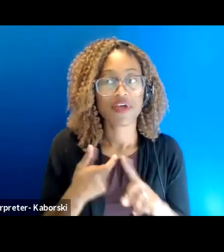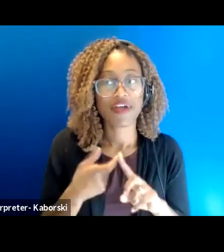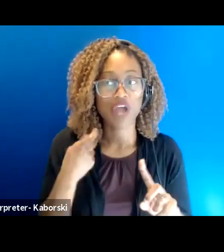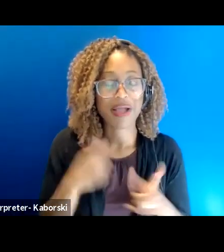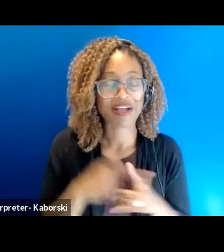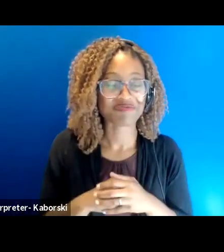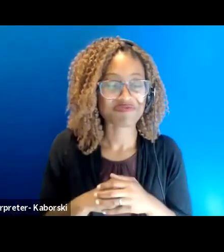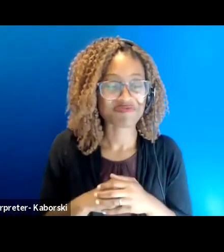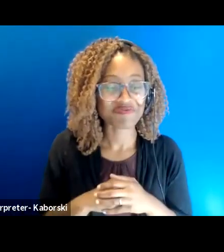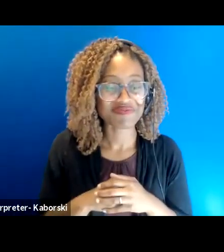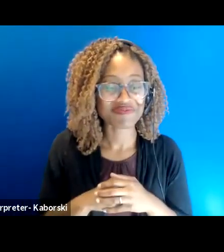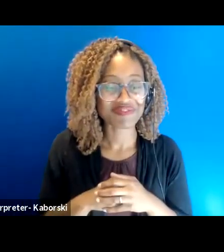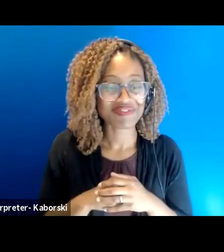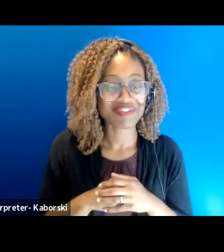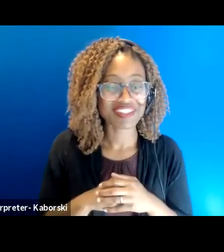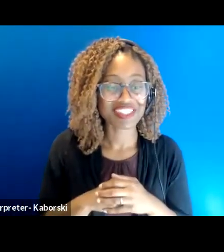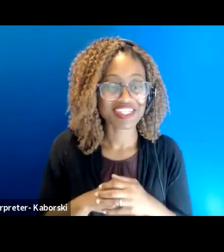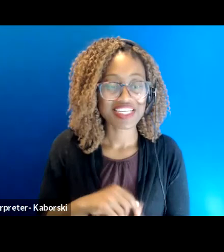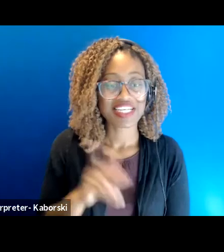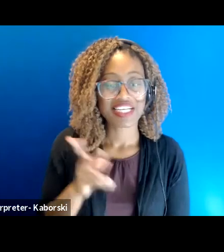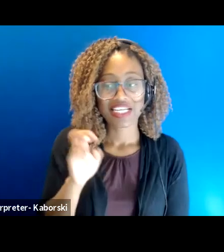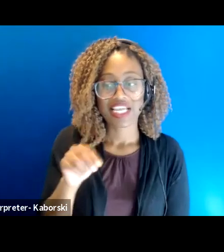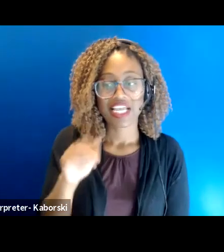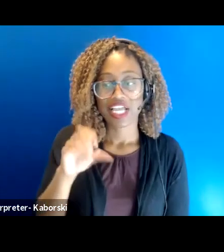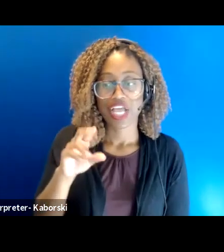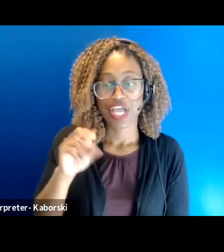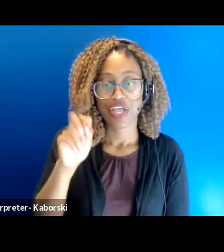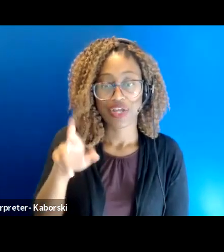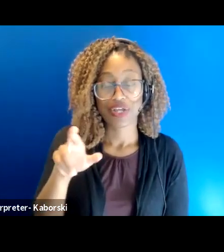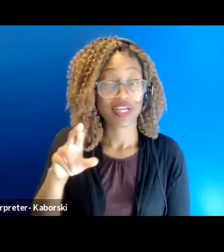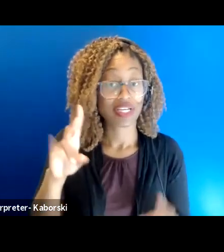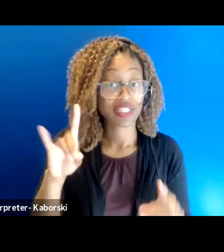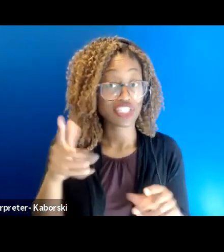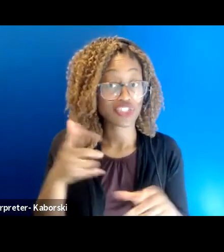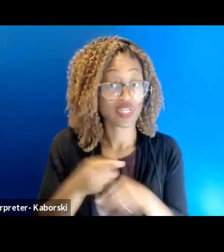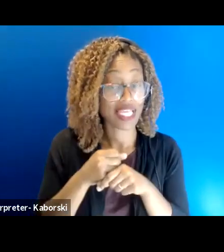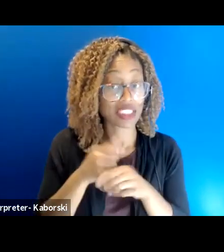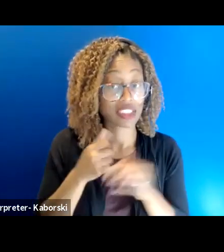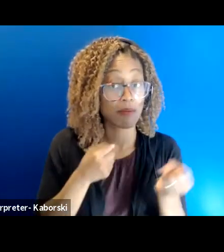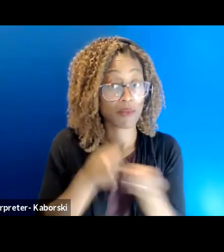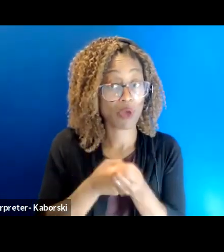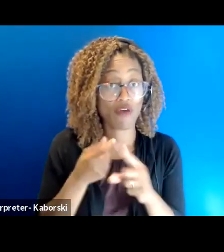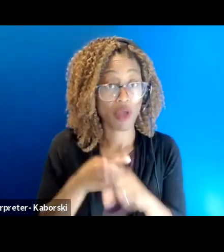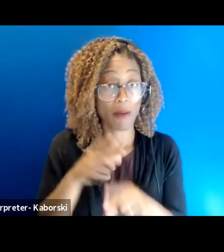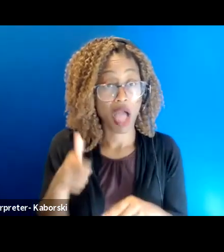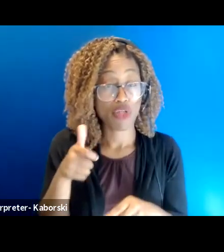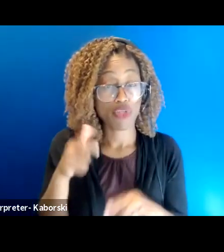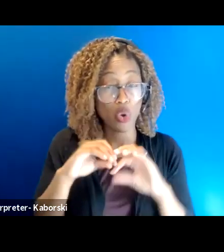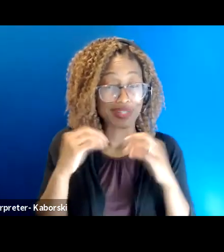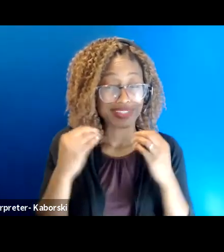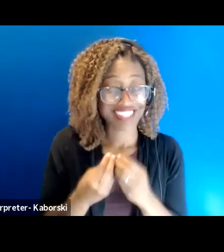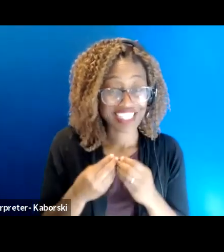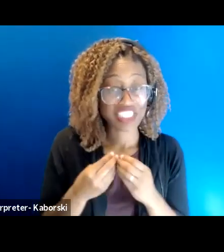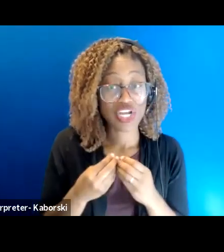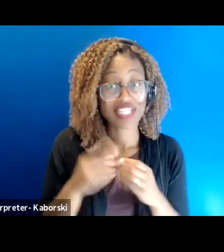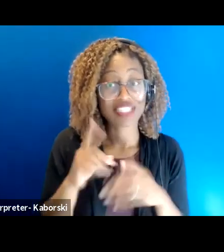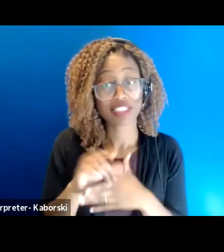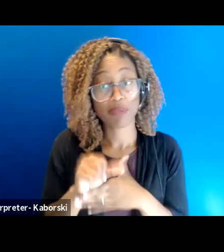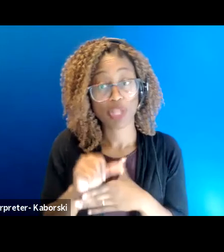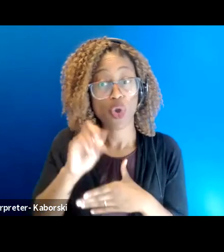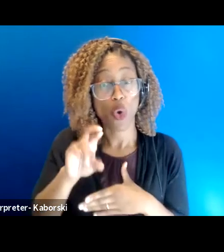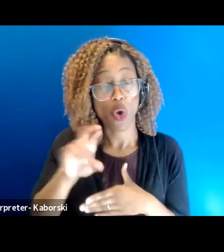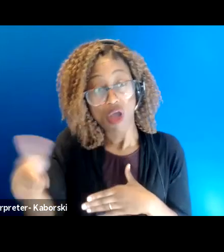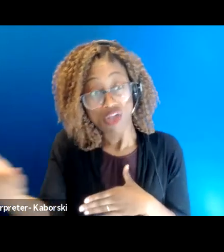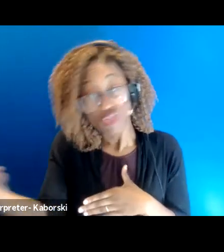from Kim Connor. It says, did you get support from other organizations, disability or